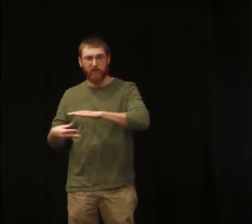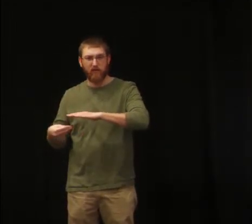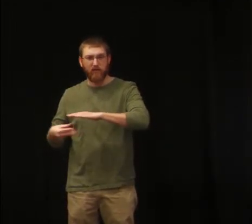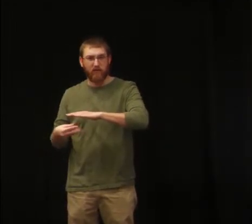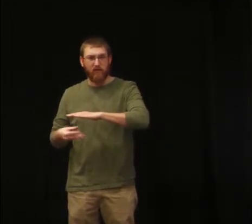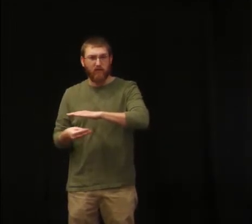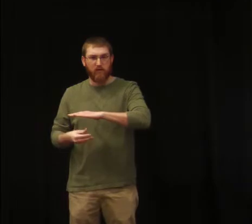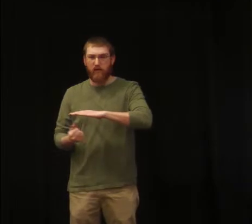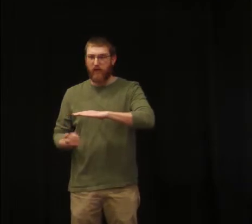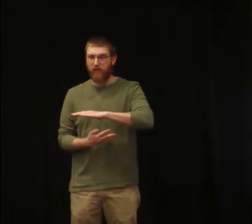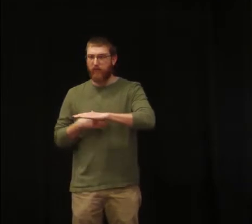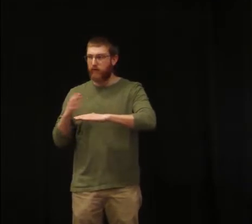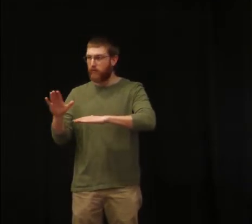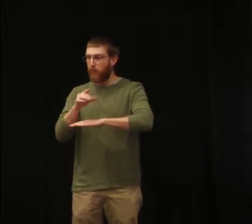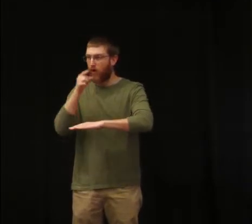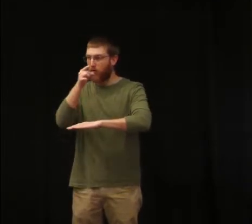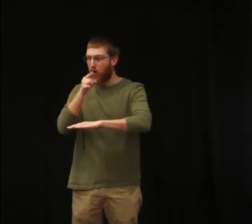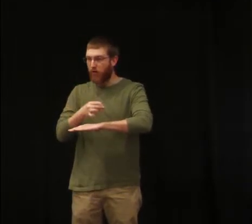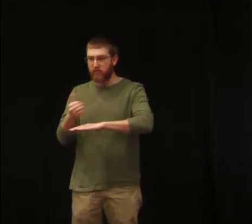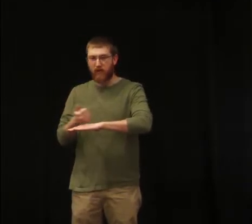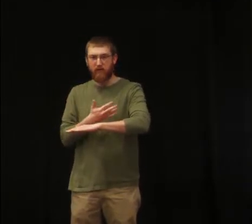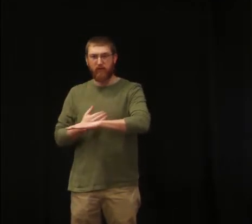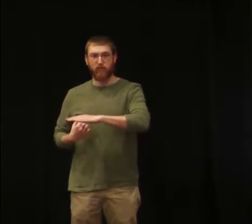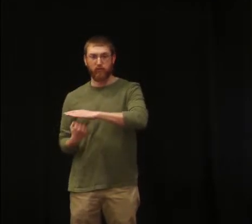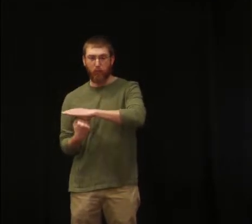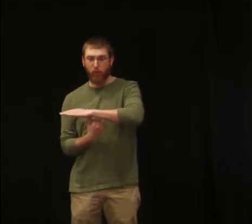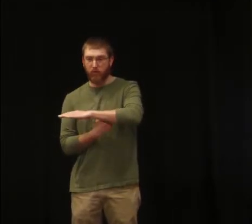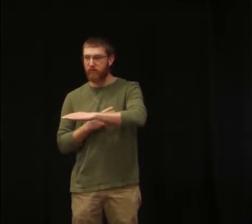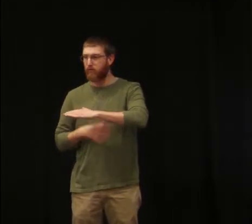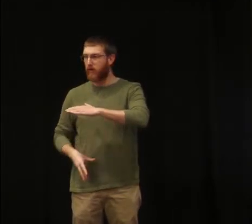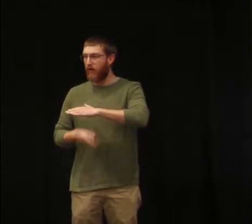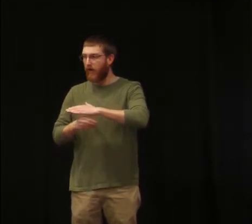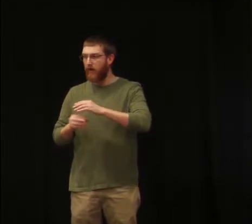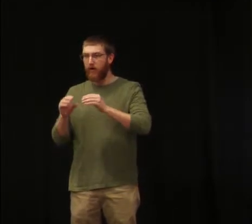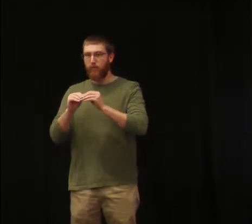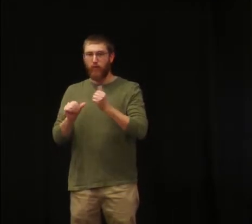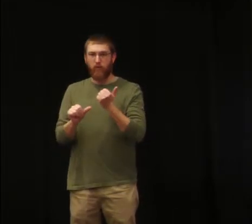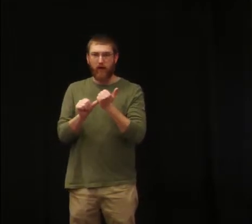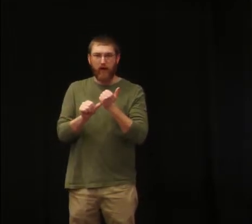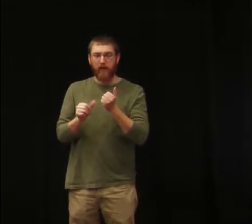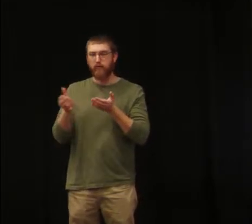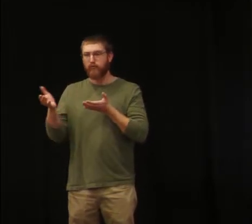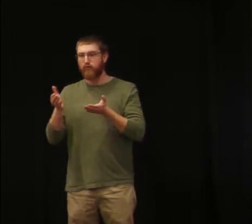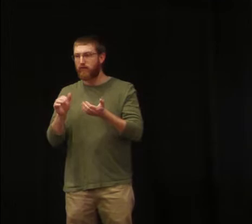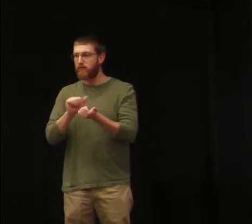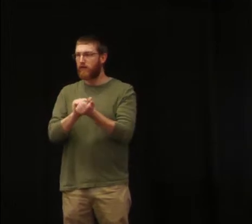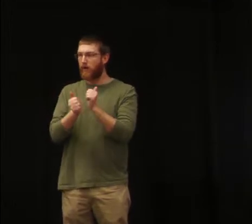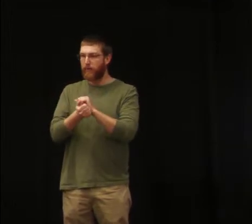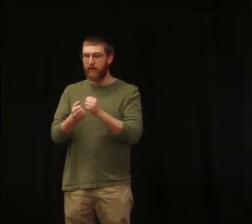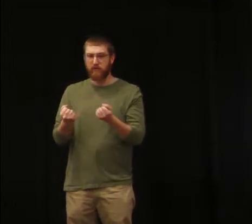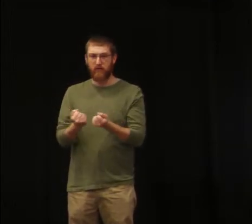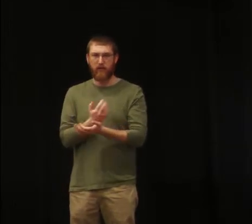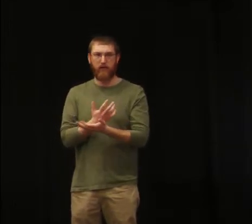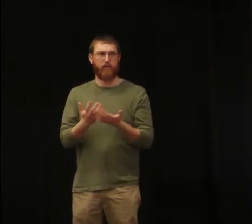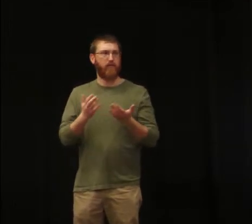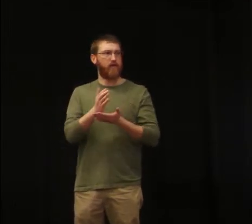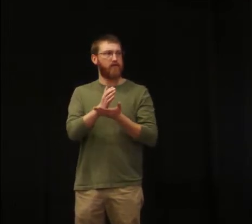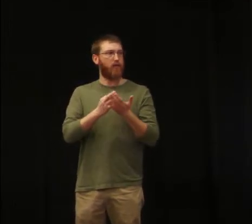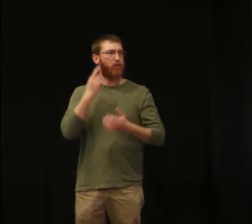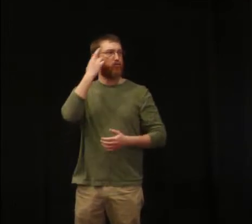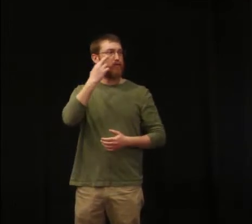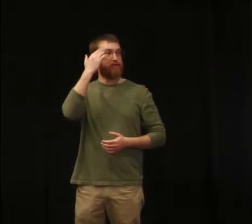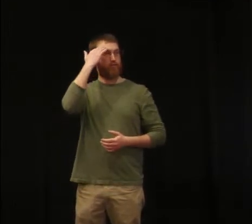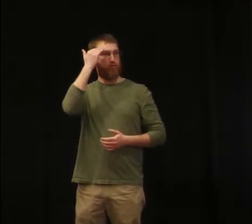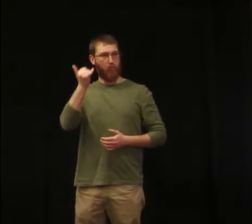basis for your goals, any supports that we put in, supplementary aids and services, accommodations. There should be some